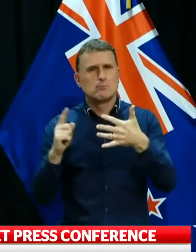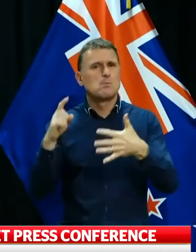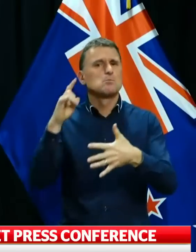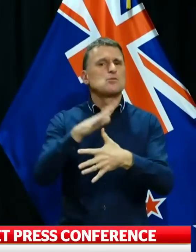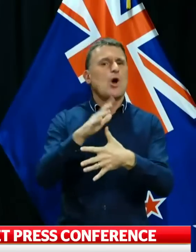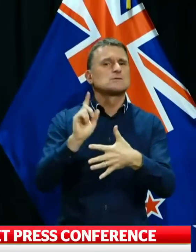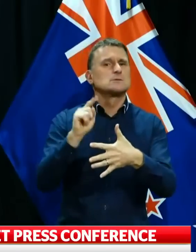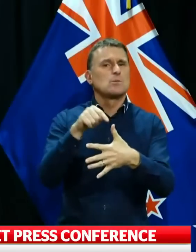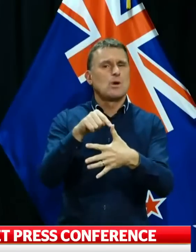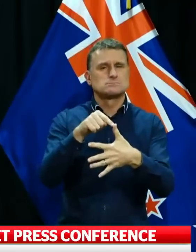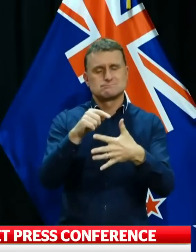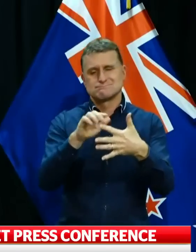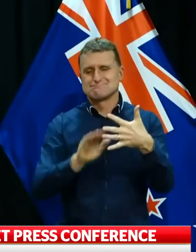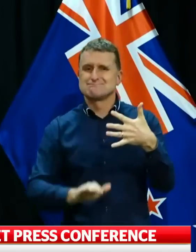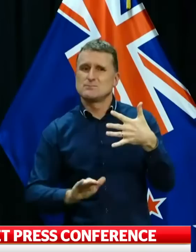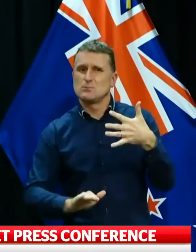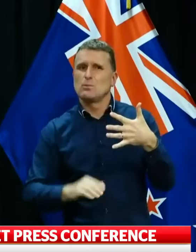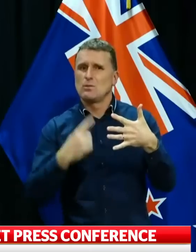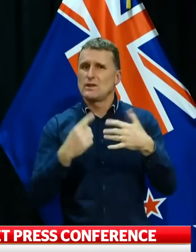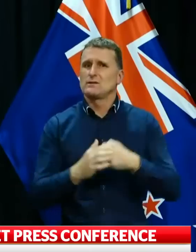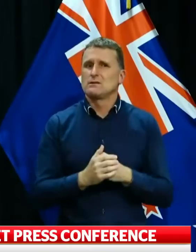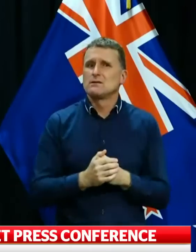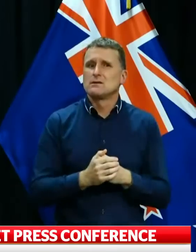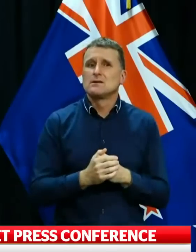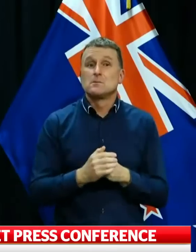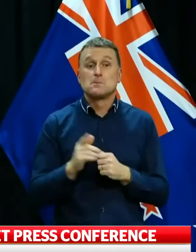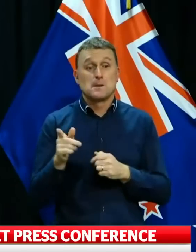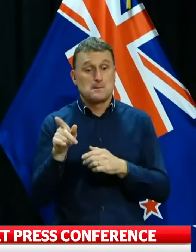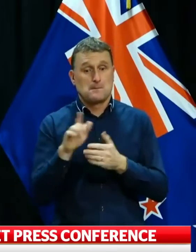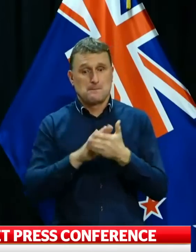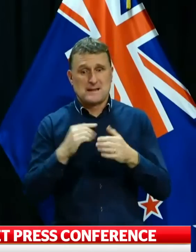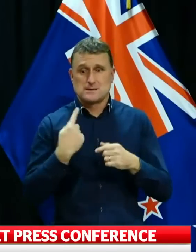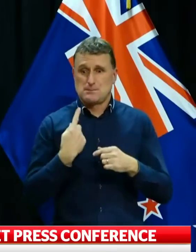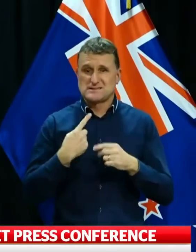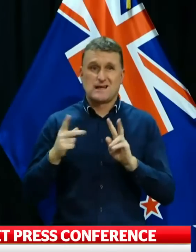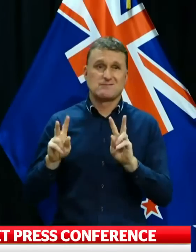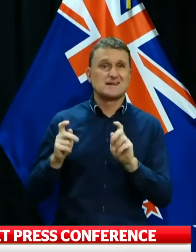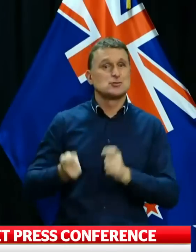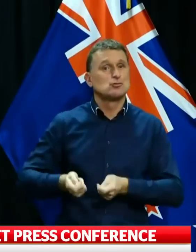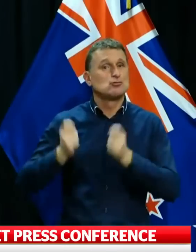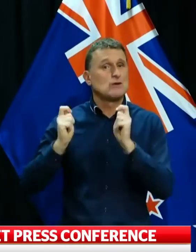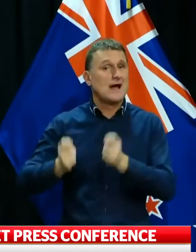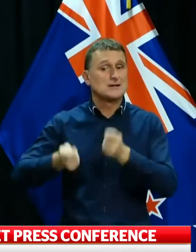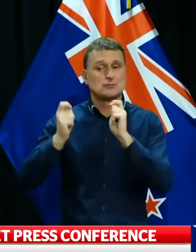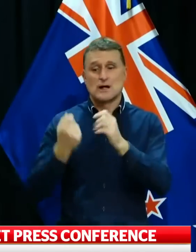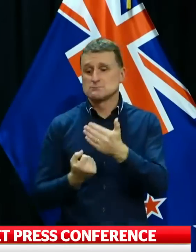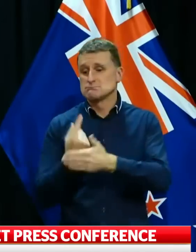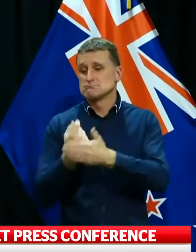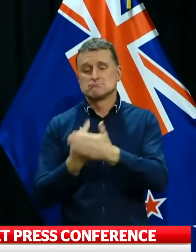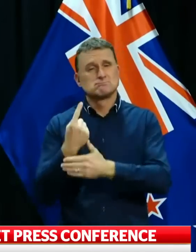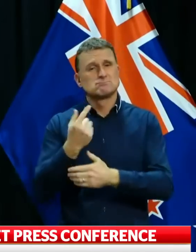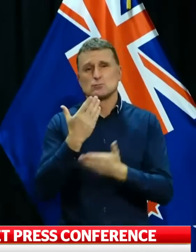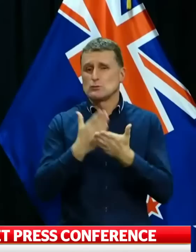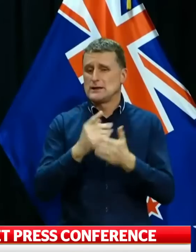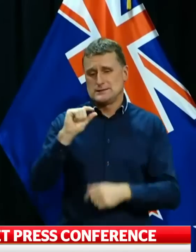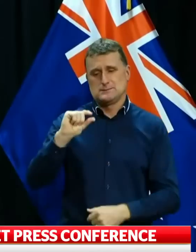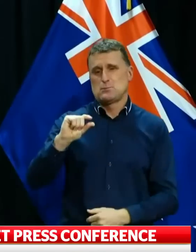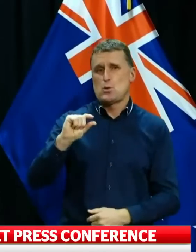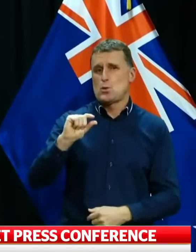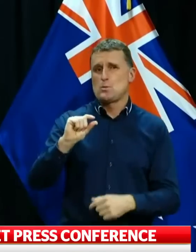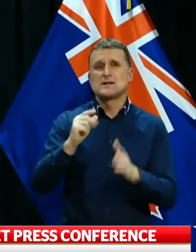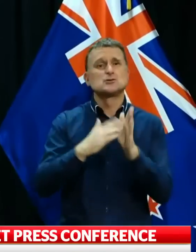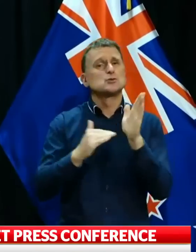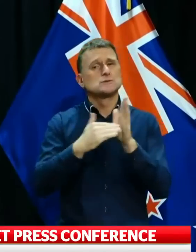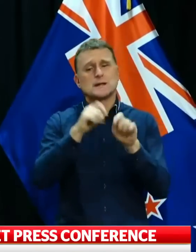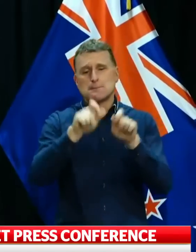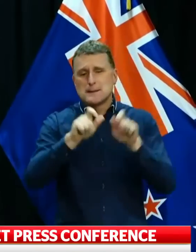in politics for a long time. It's not something that I've had proactively raised with me much at all. It's just not on Kiwis' minds.